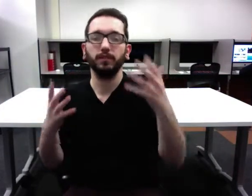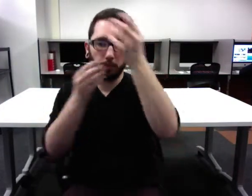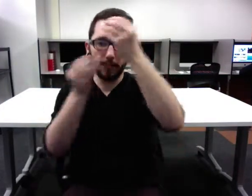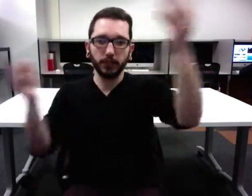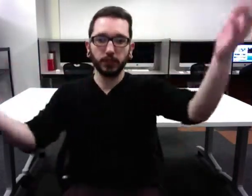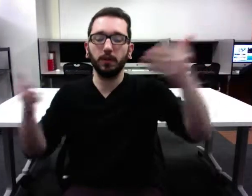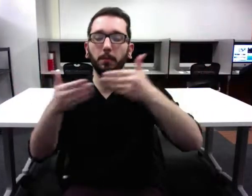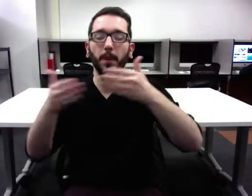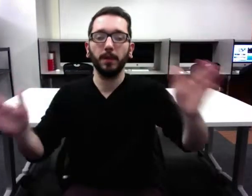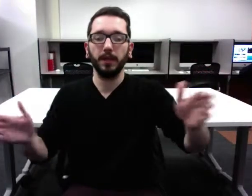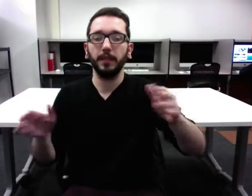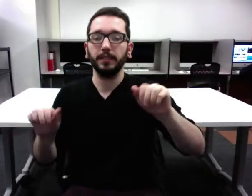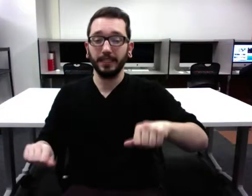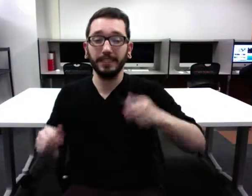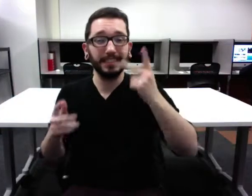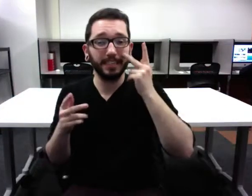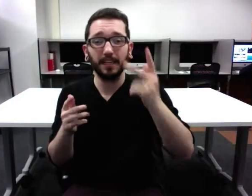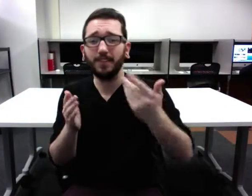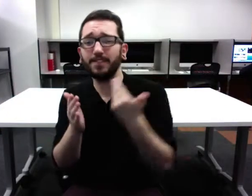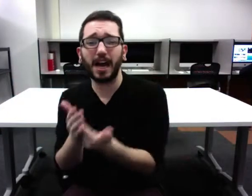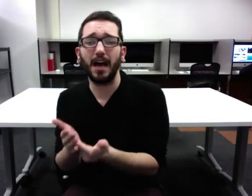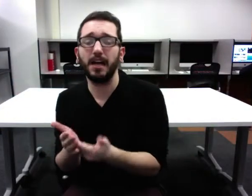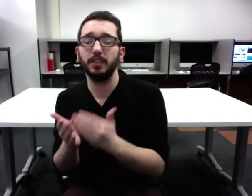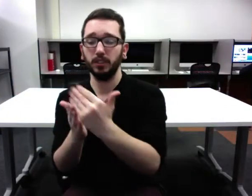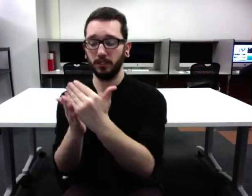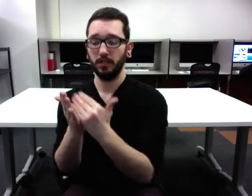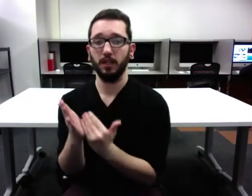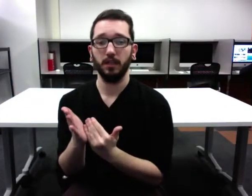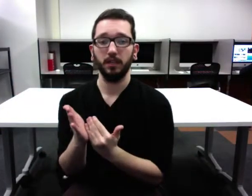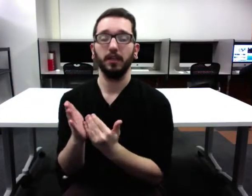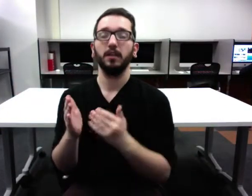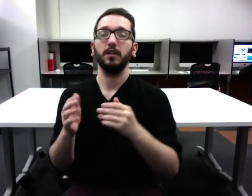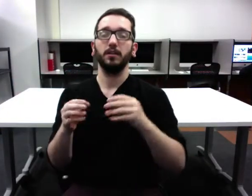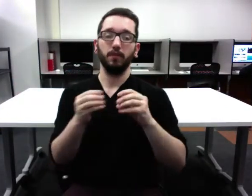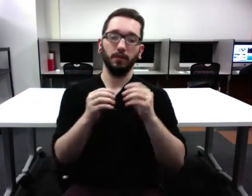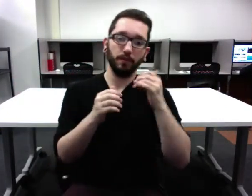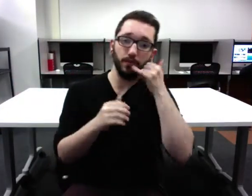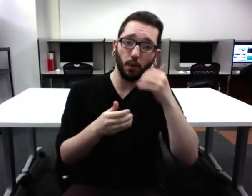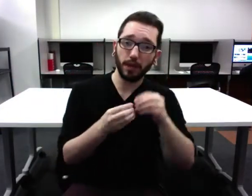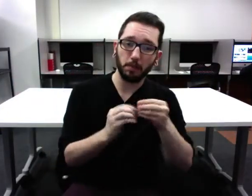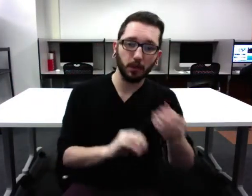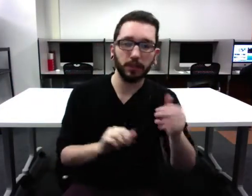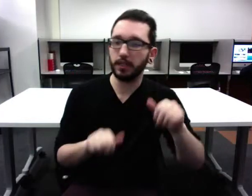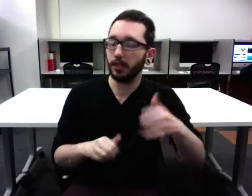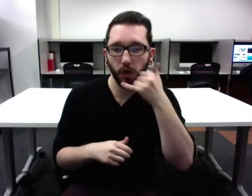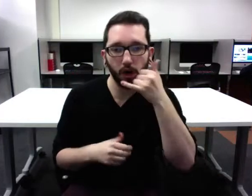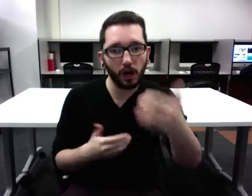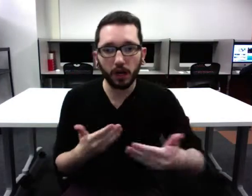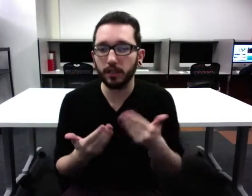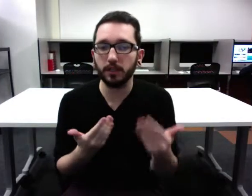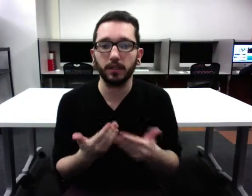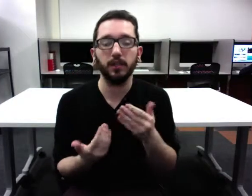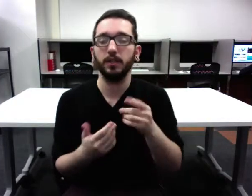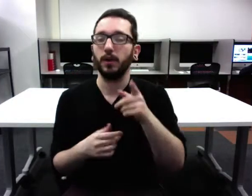fact sheets that you can download. There's a phone number on the last slide. It's the Clearinghouse. You can call the Clearinghouse if you have any questions,